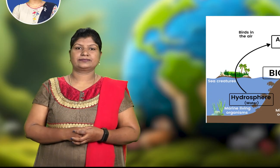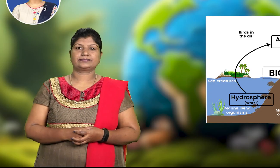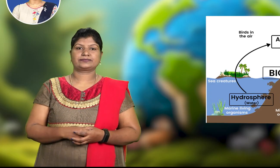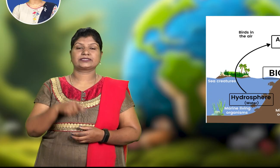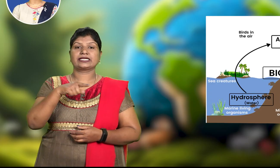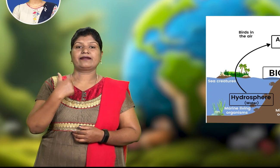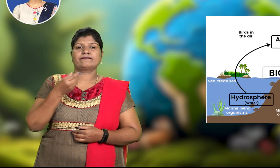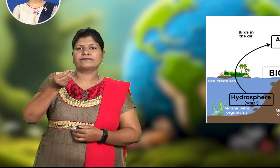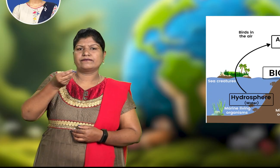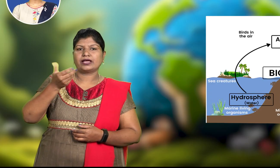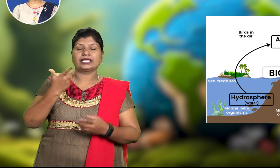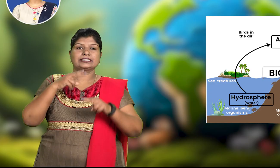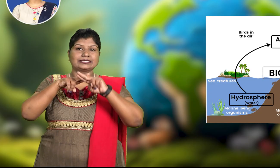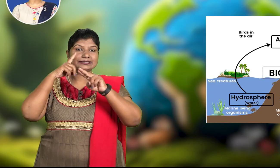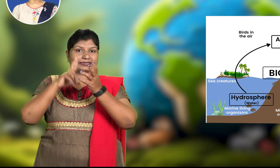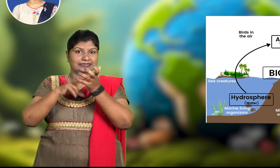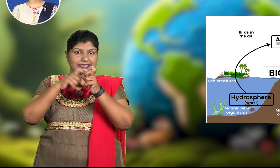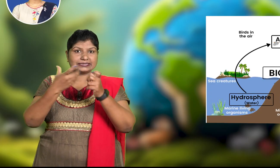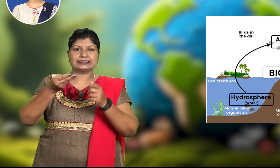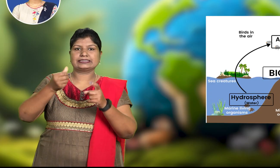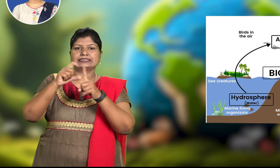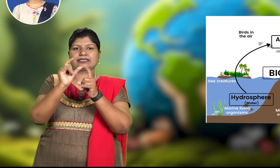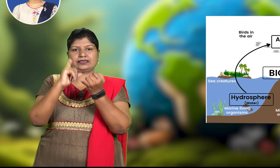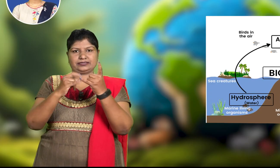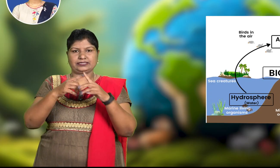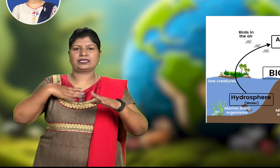and fine dust surrounding the Earth.